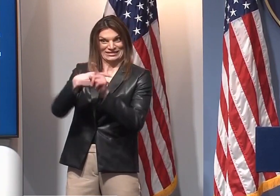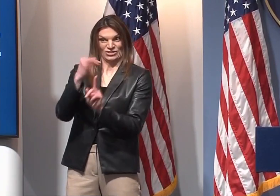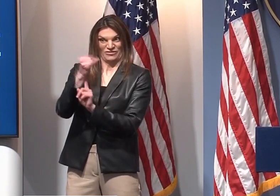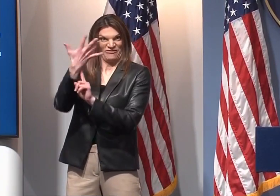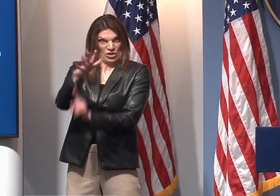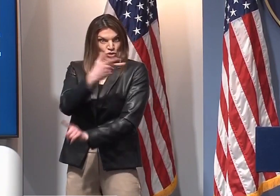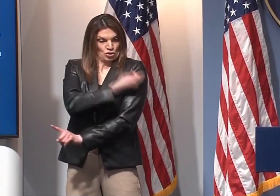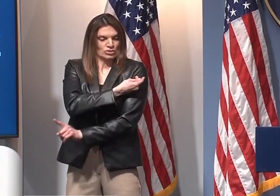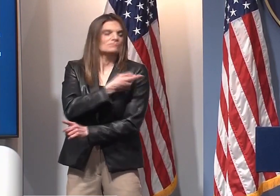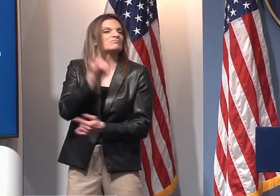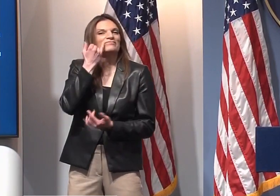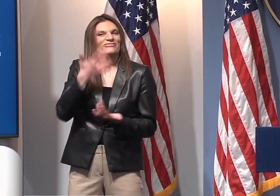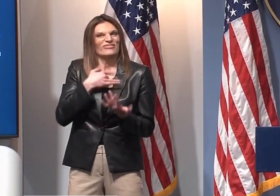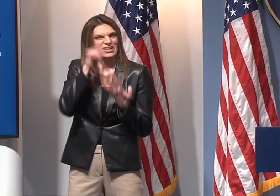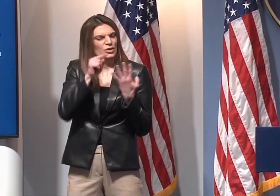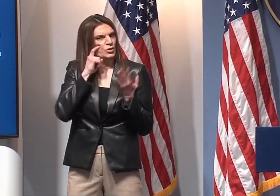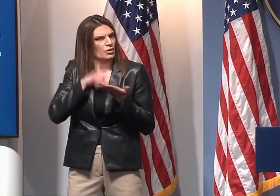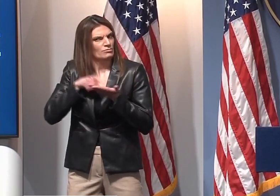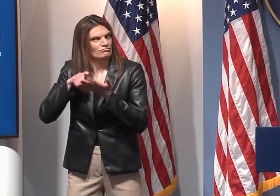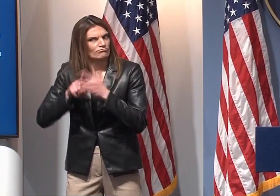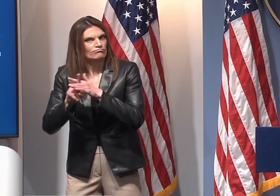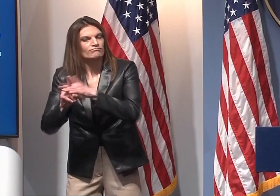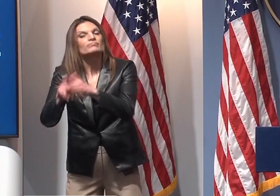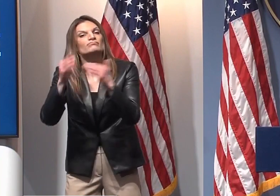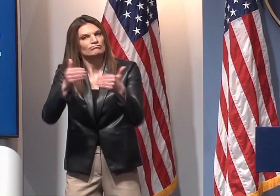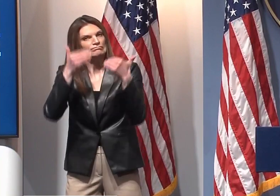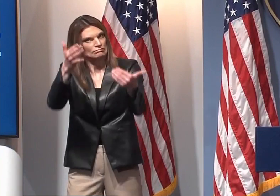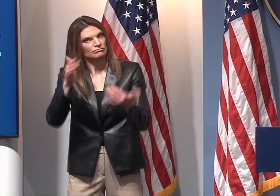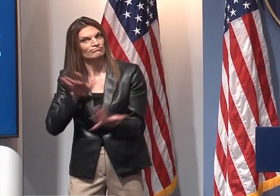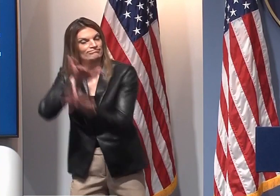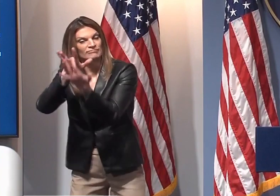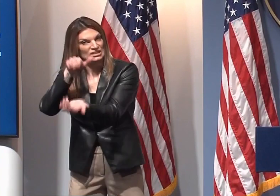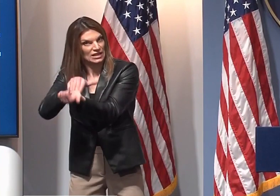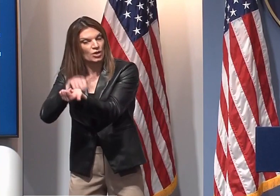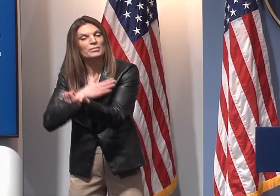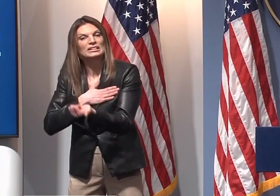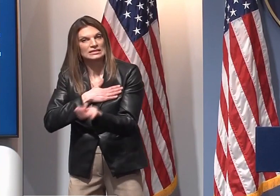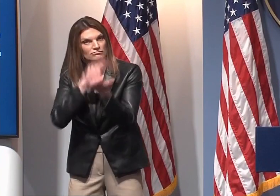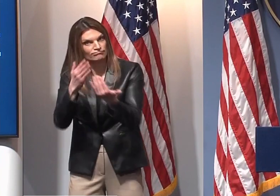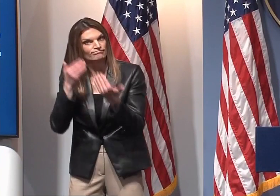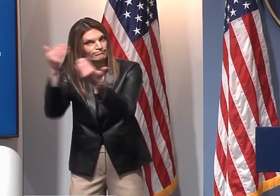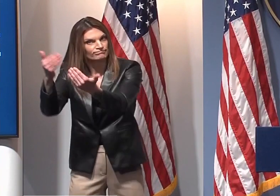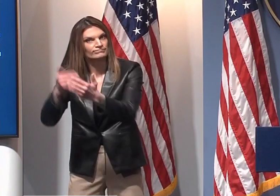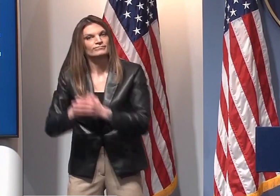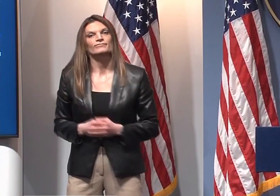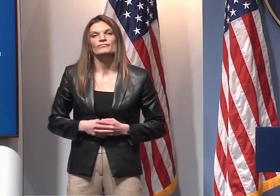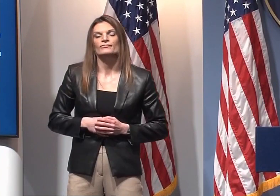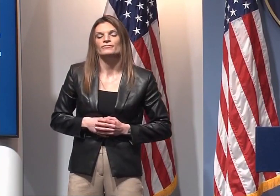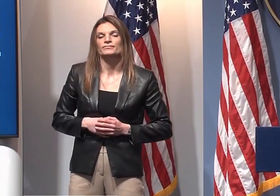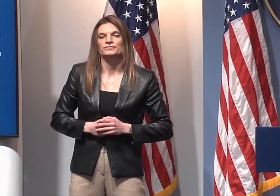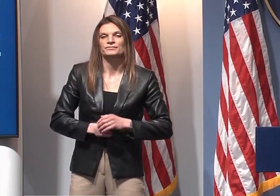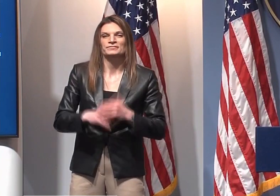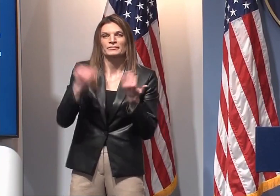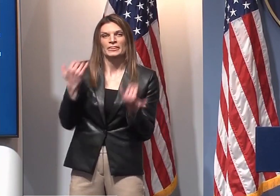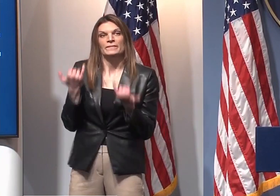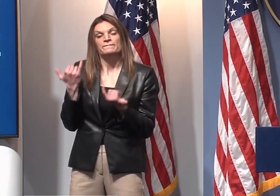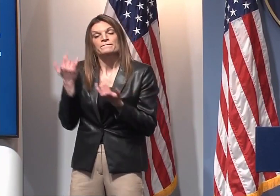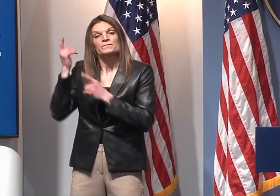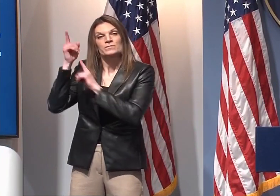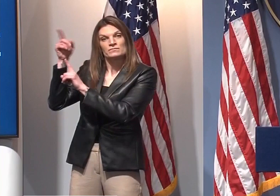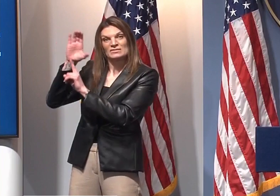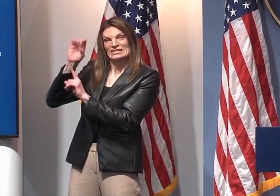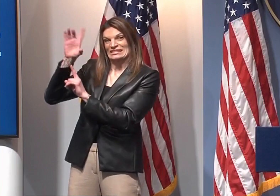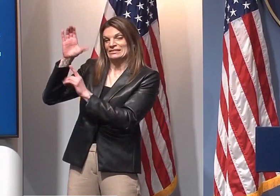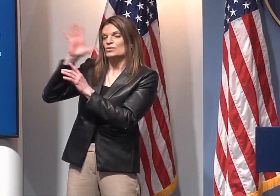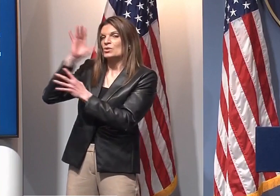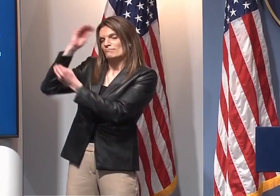of 6.8 million. And while the CDC and FDA proceed with their thorough analysis of these cases and work to provide us with